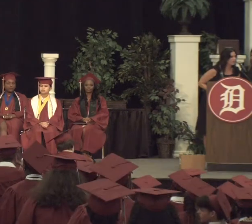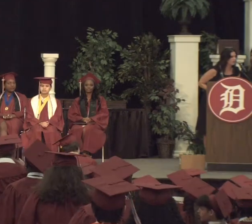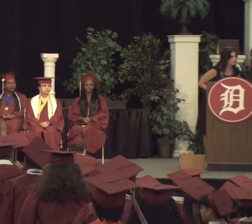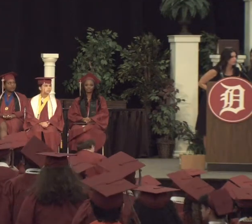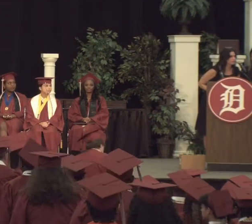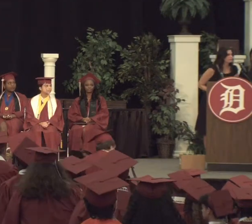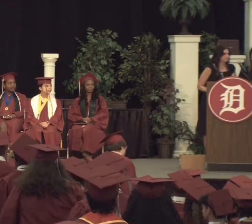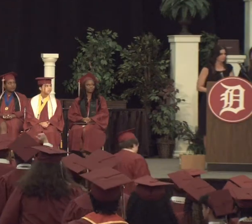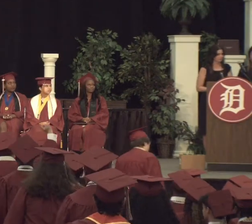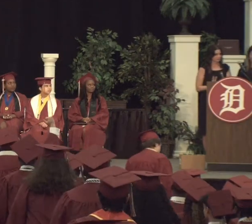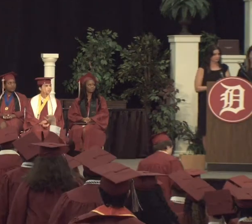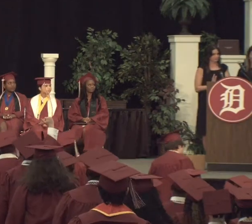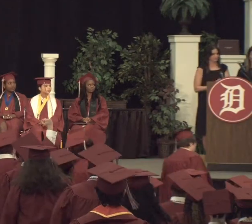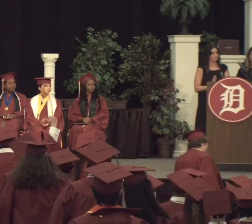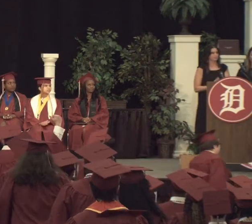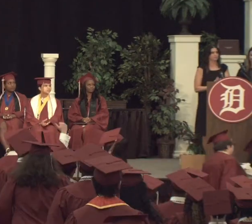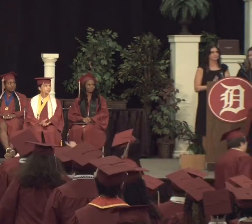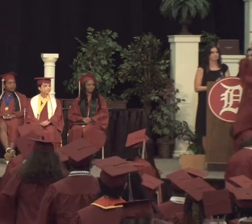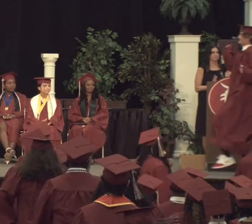Colby Fabry.